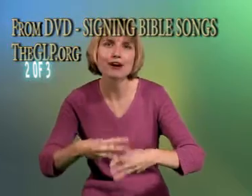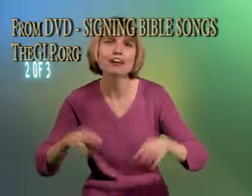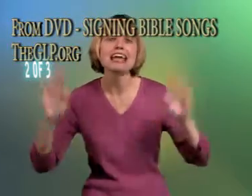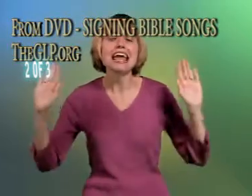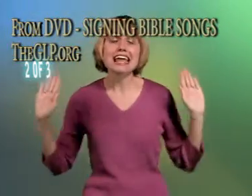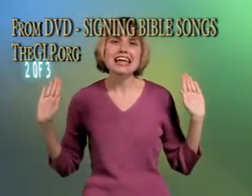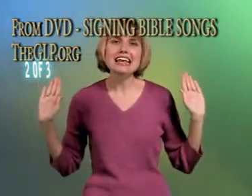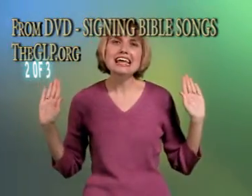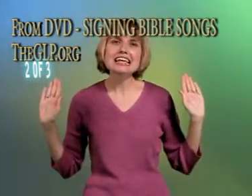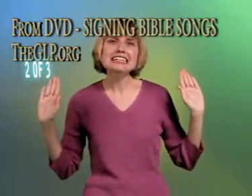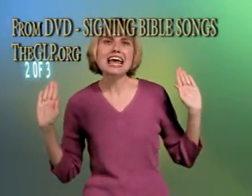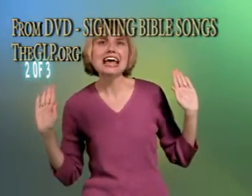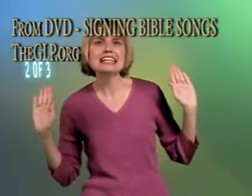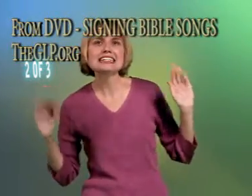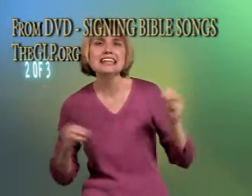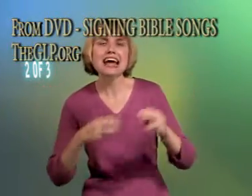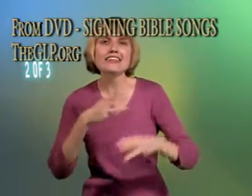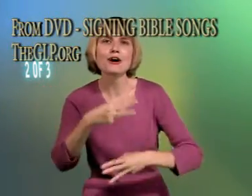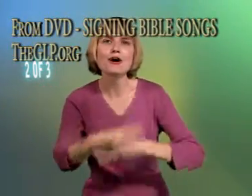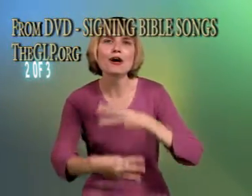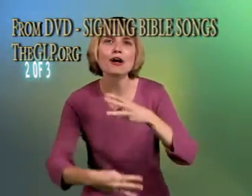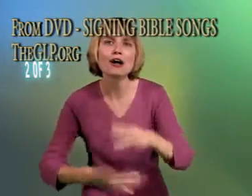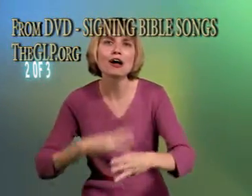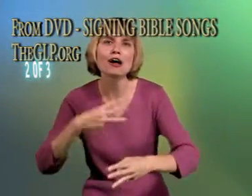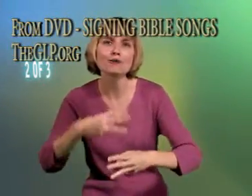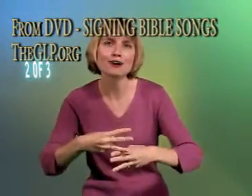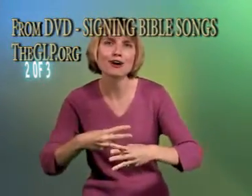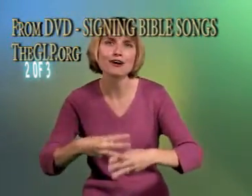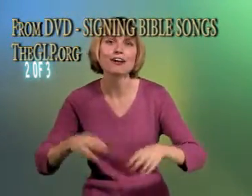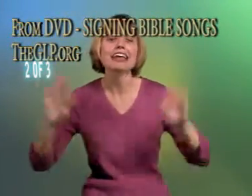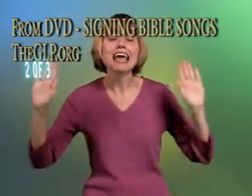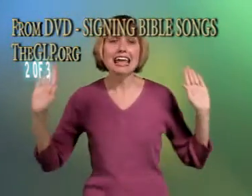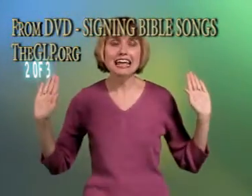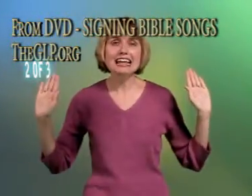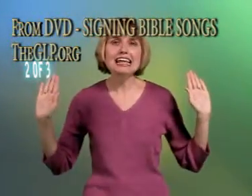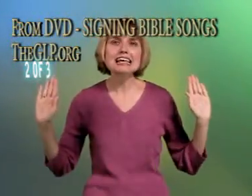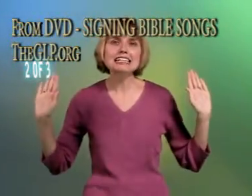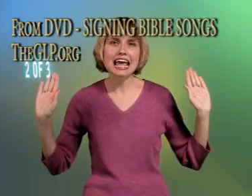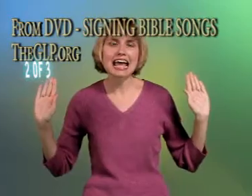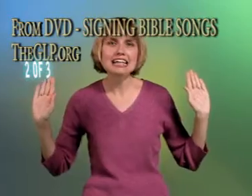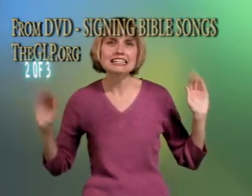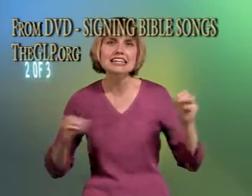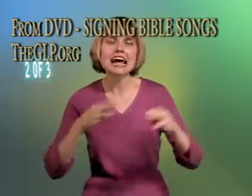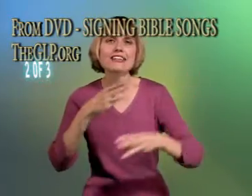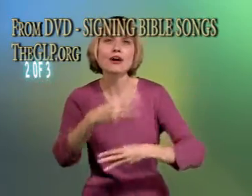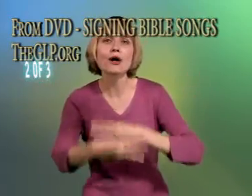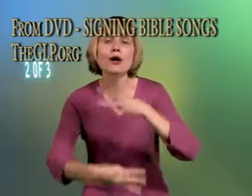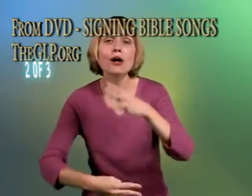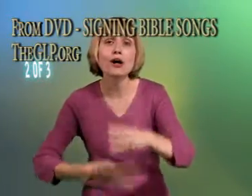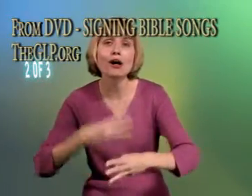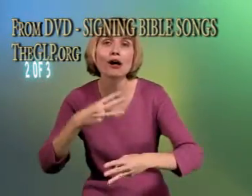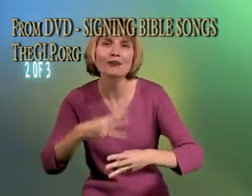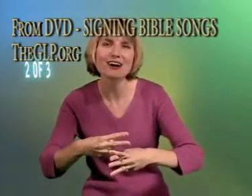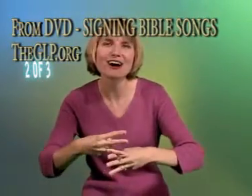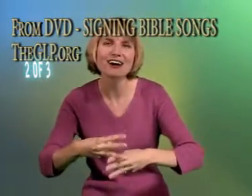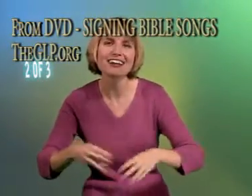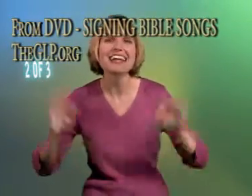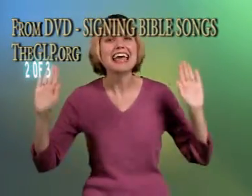world in his hands. He's got the whole world in his hands. He's got the whole world